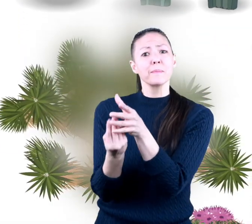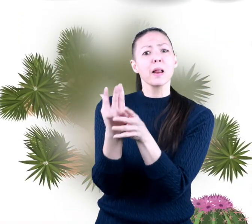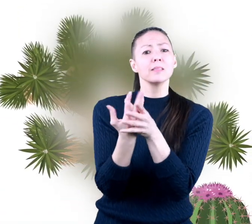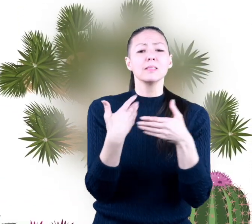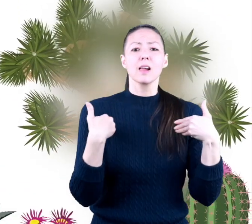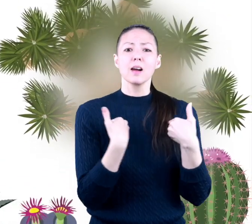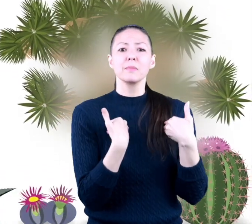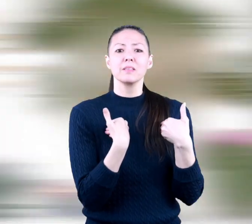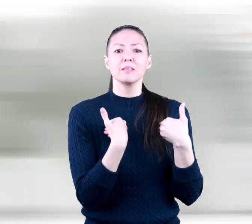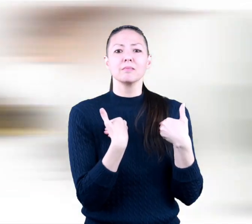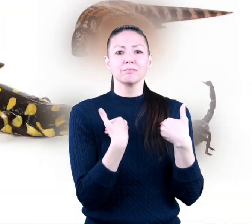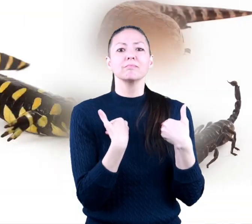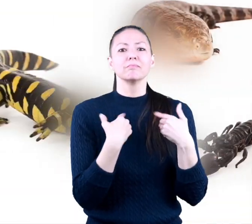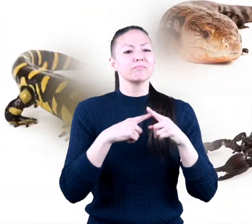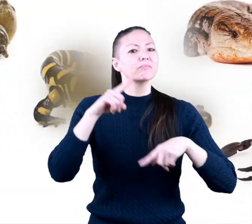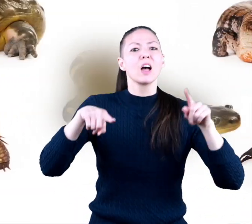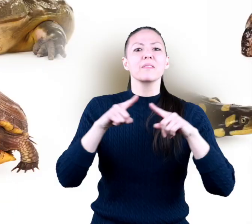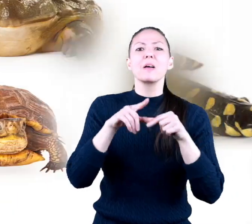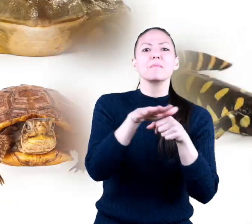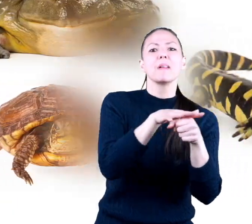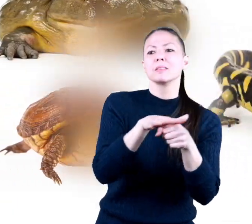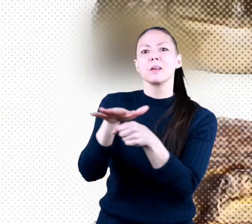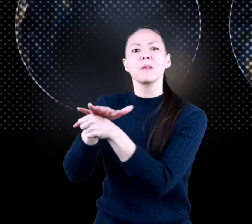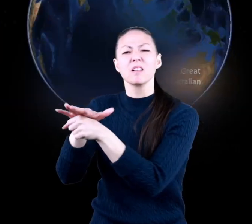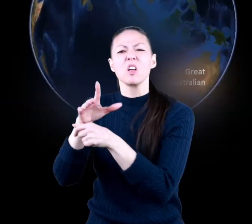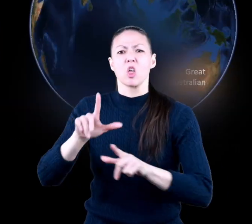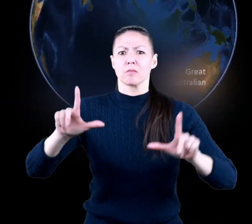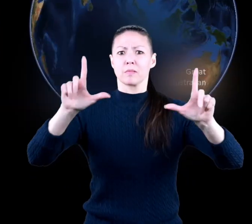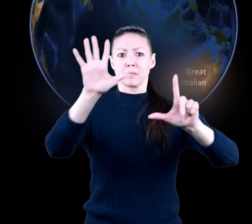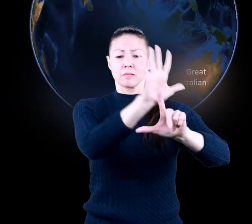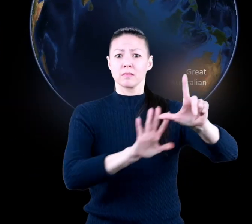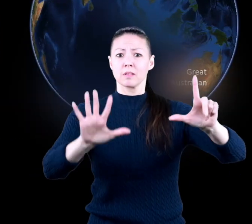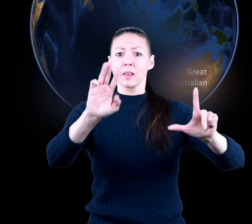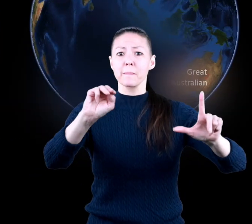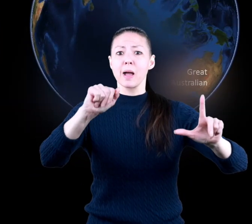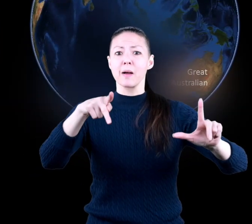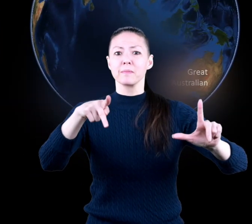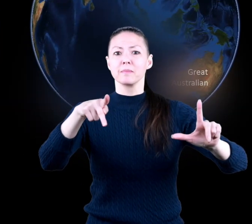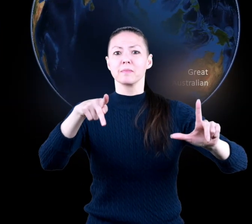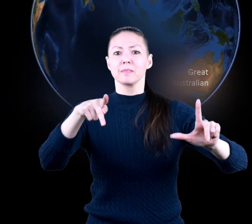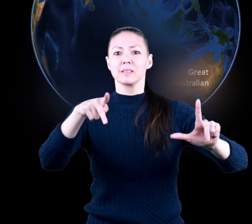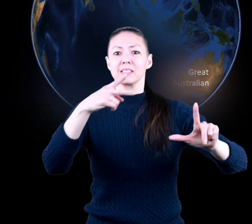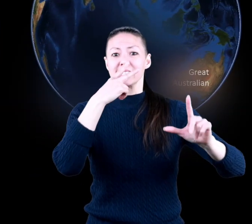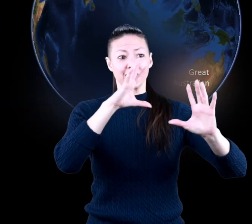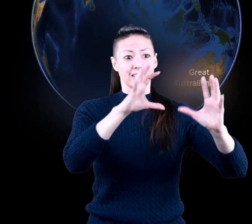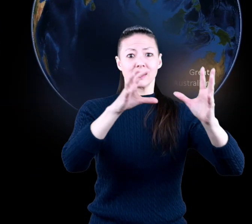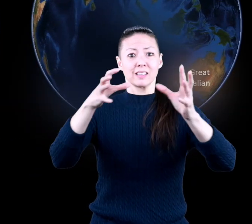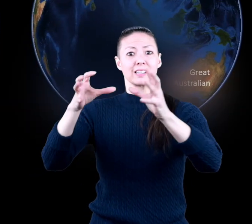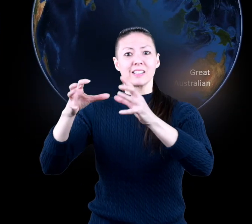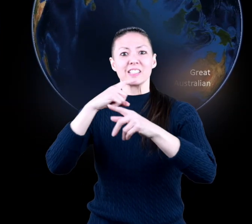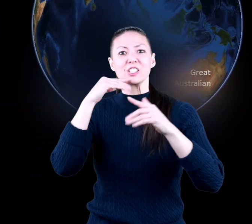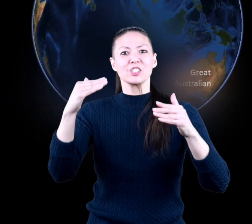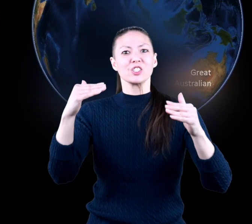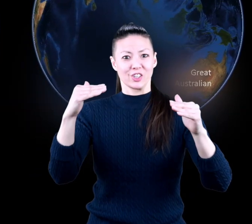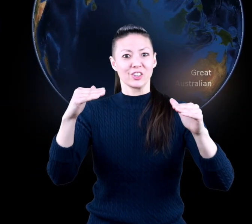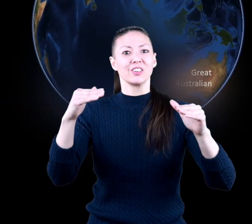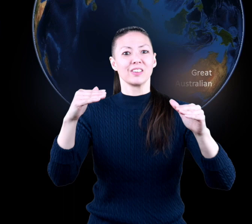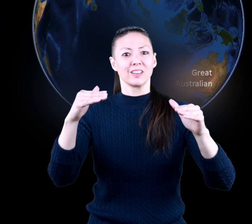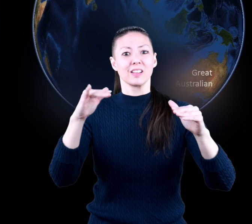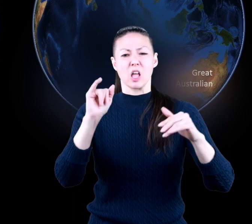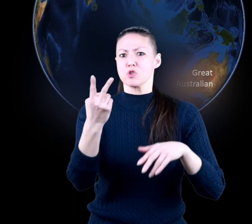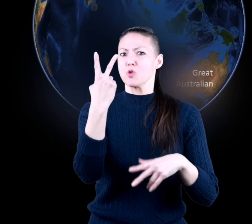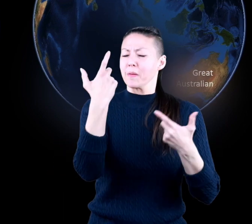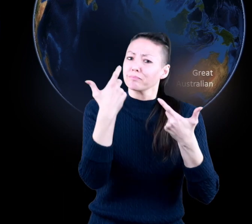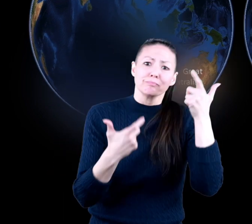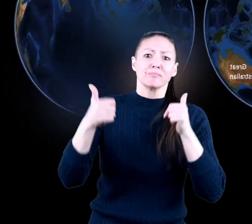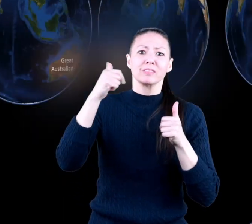of plants and animals can vary from place to place. Check out this map. It shows you the major deserts of the world.